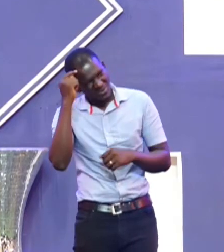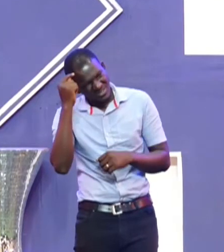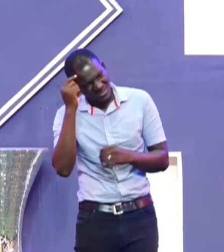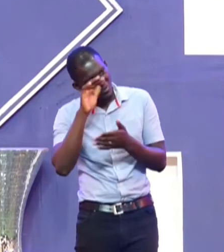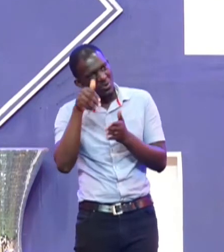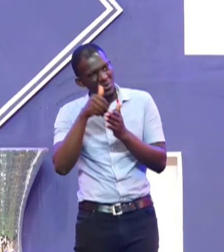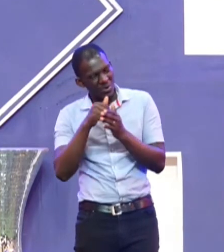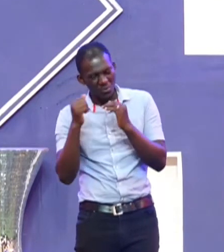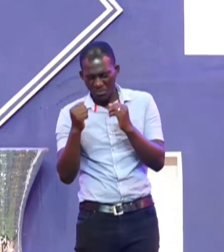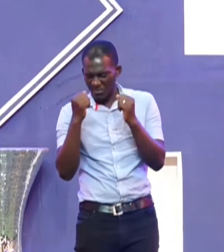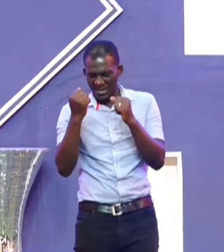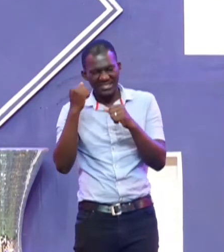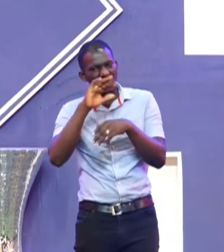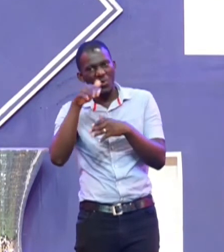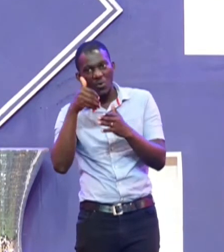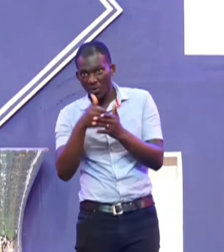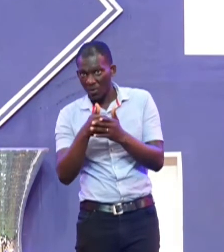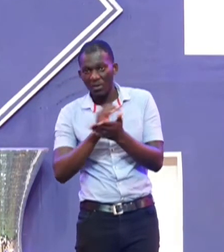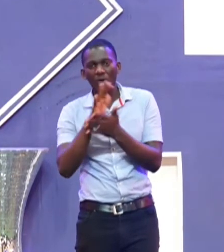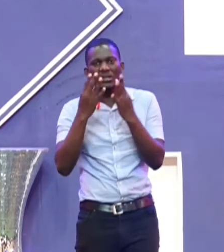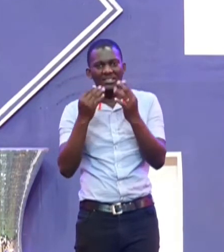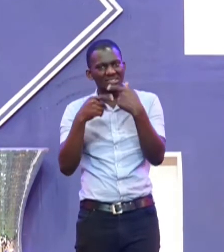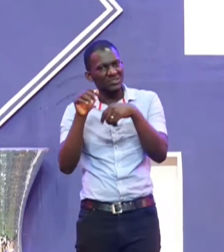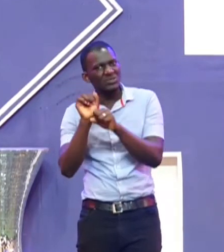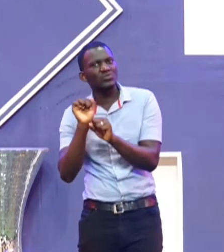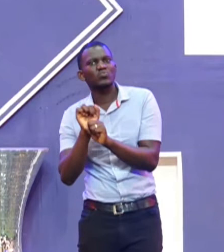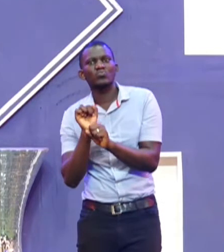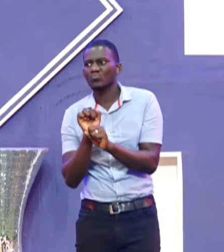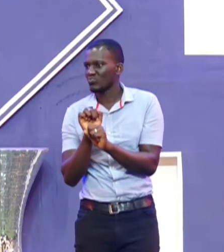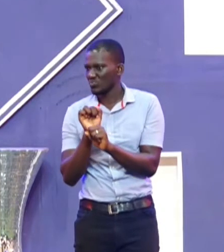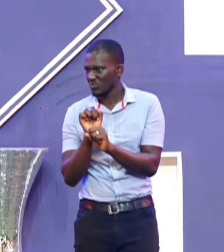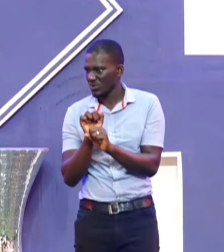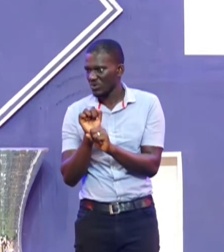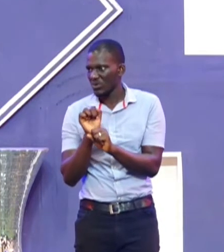minds, n'amaanyi gaffe gwonna, with all our might, n'ebyo tukola byonna, and whatever we do, nga